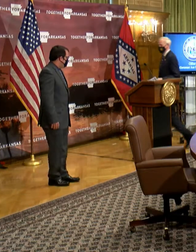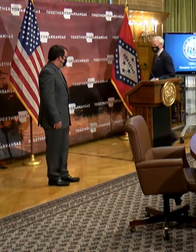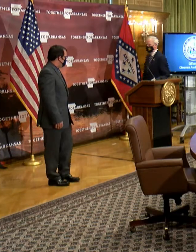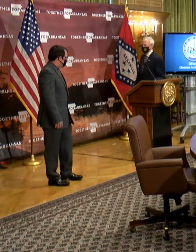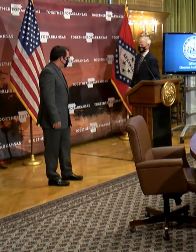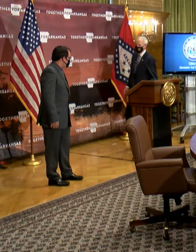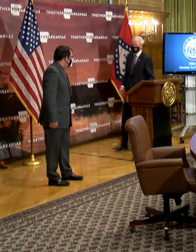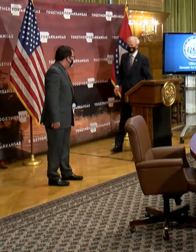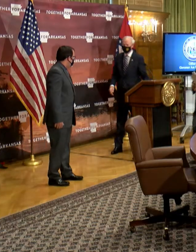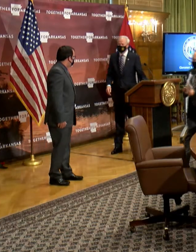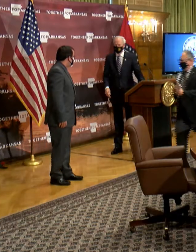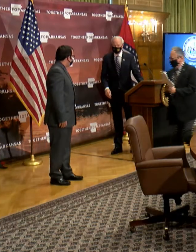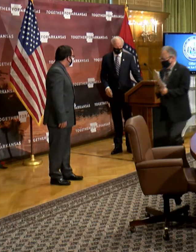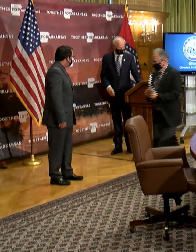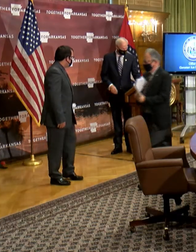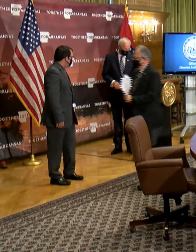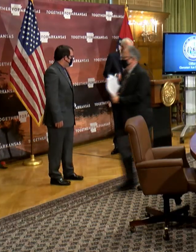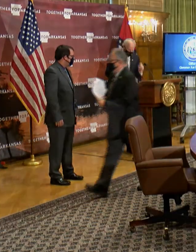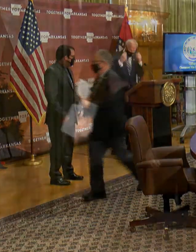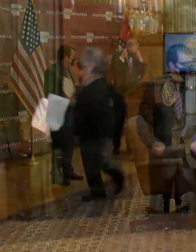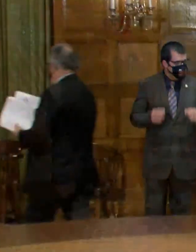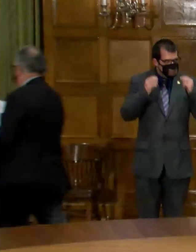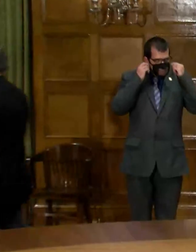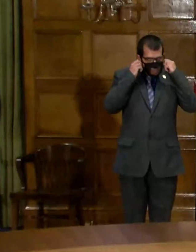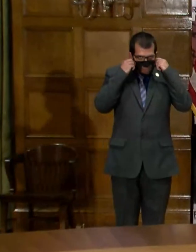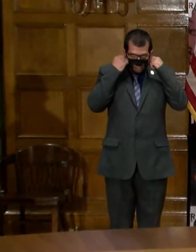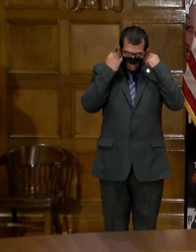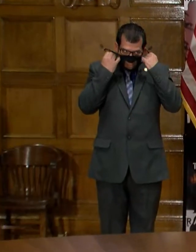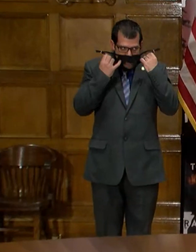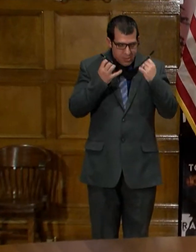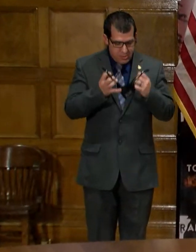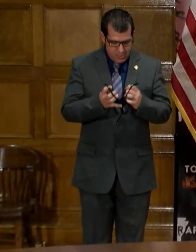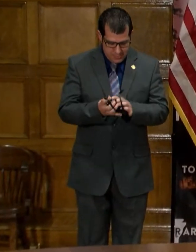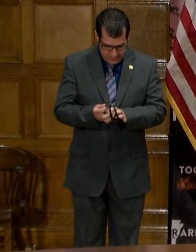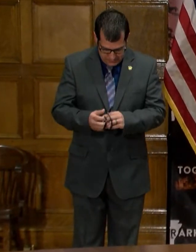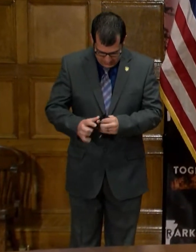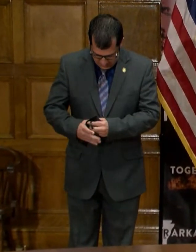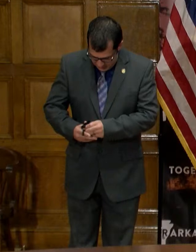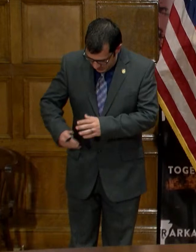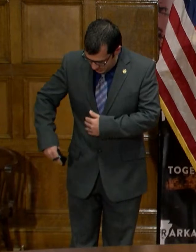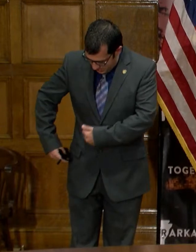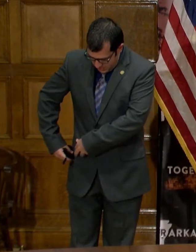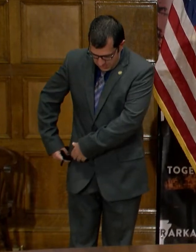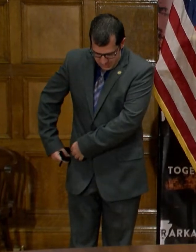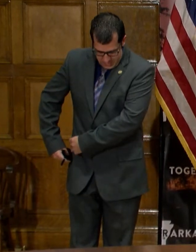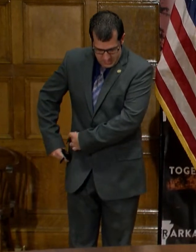Jonathan, how are you? Good. Good to see you.